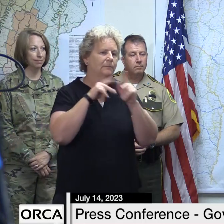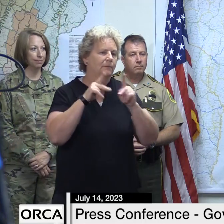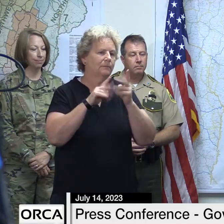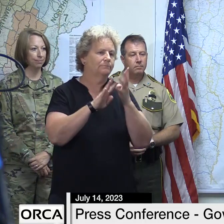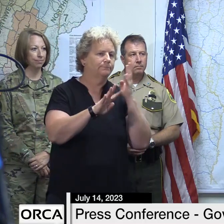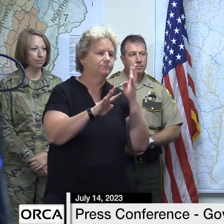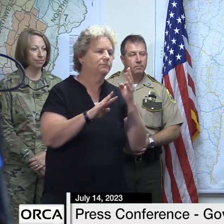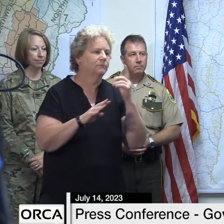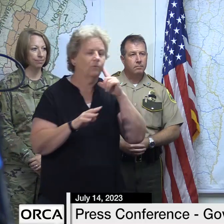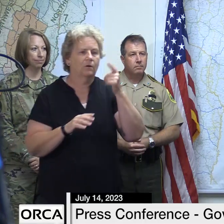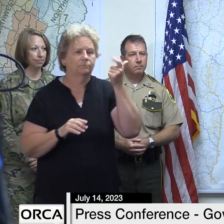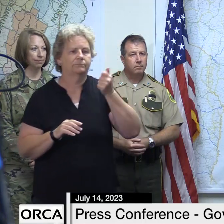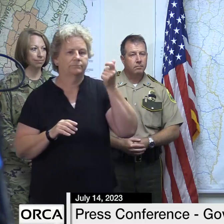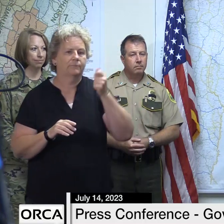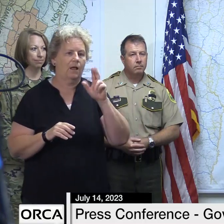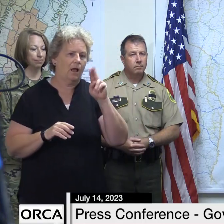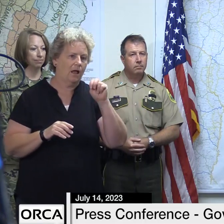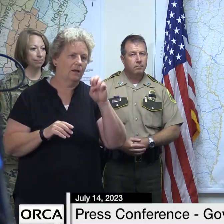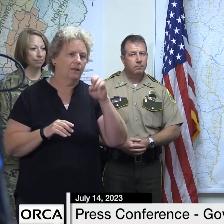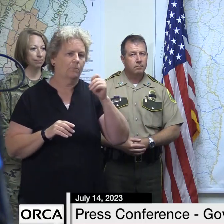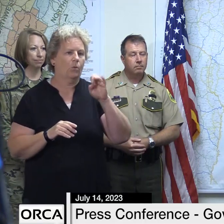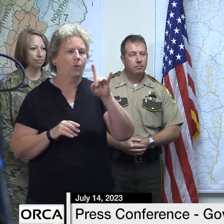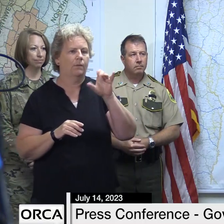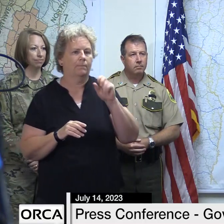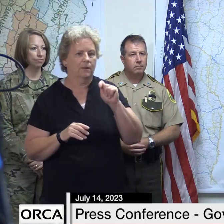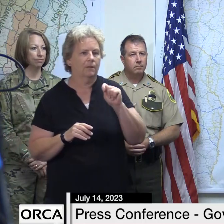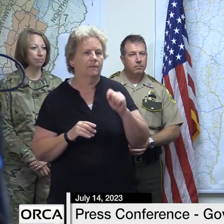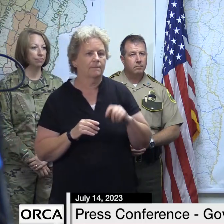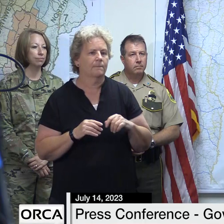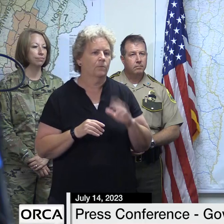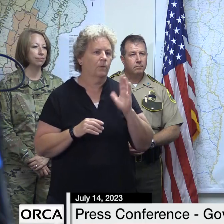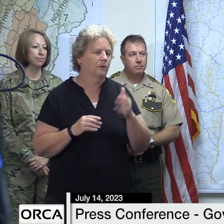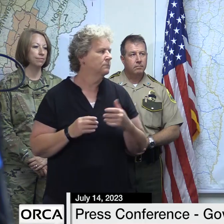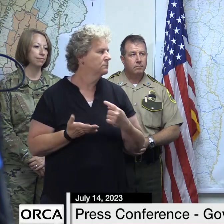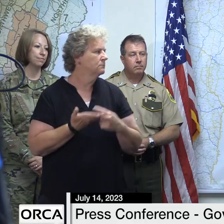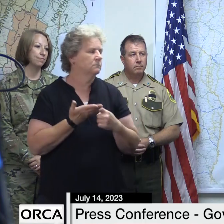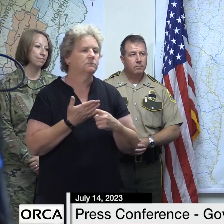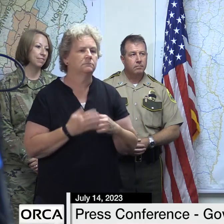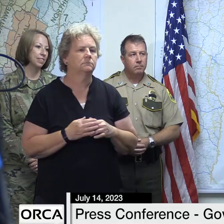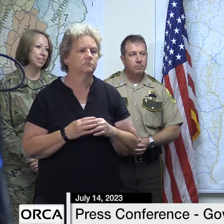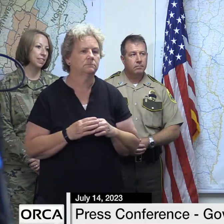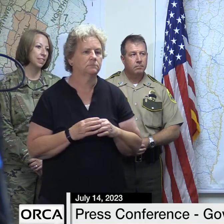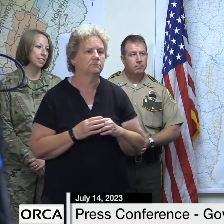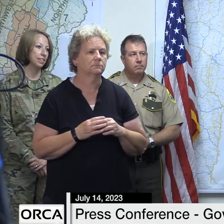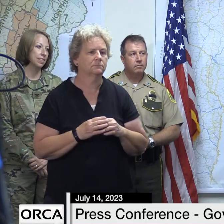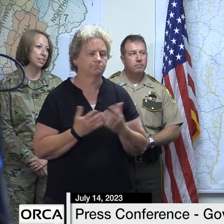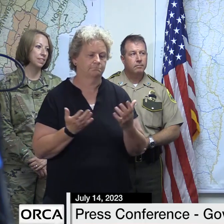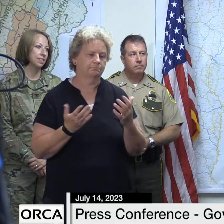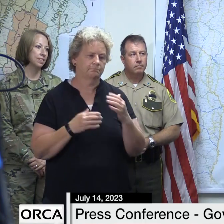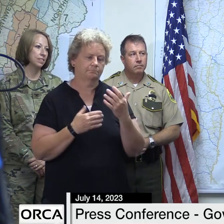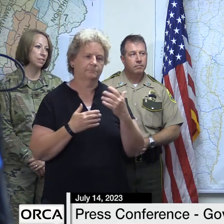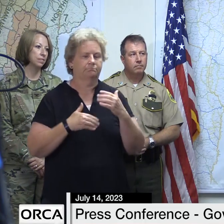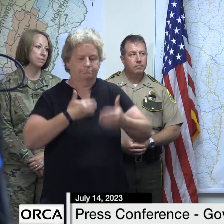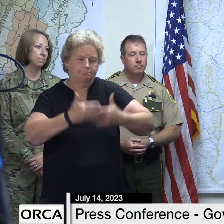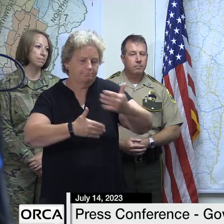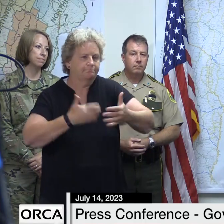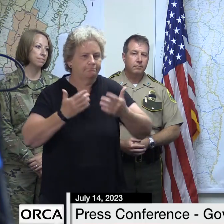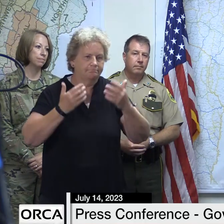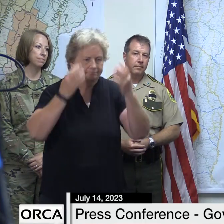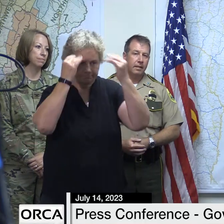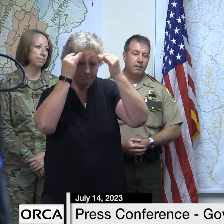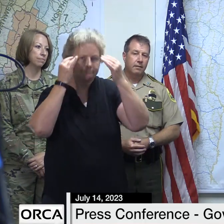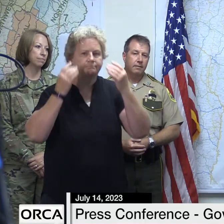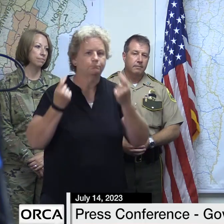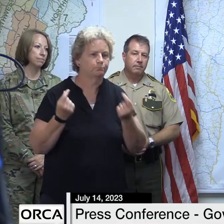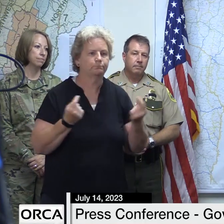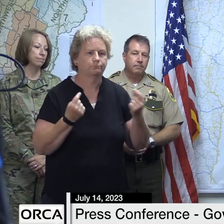who will be filing for claims. So we're We're working on that as we speak. Is there anything